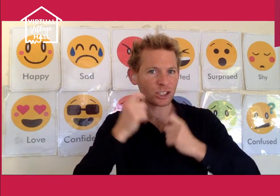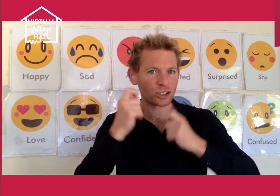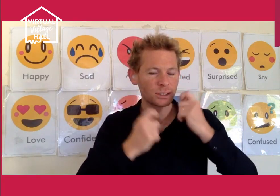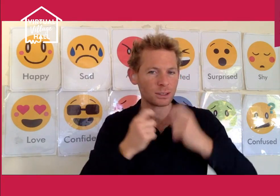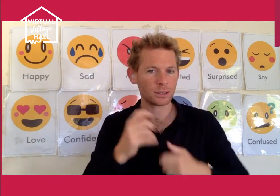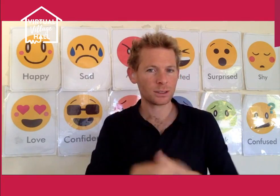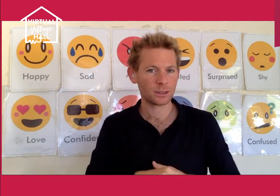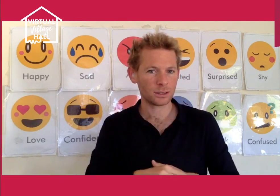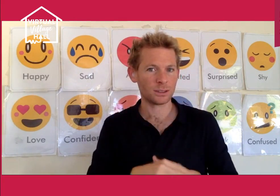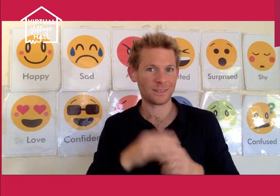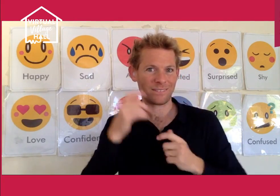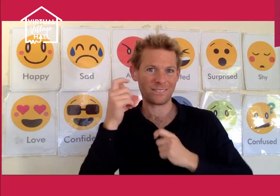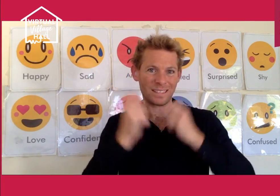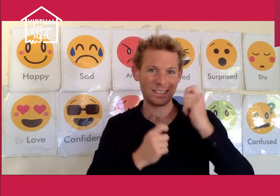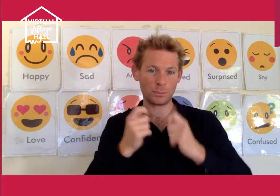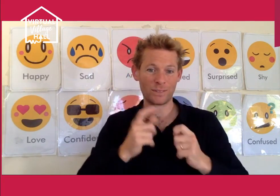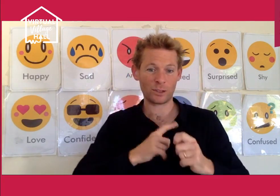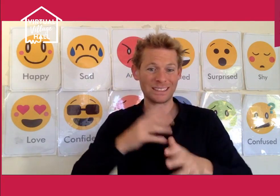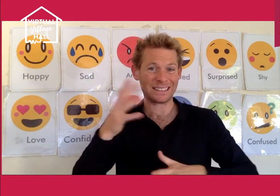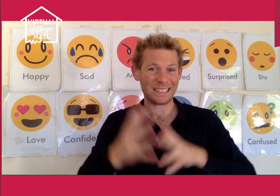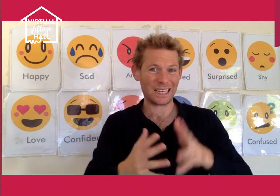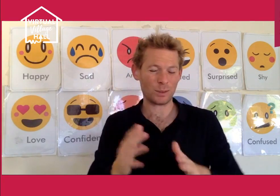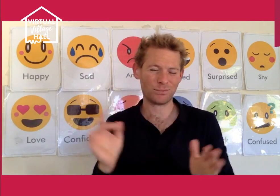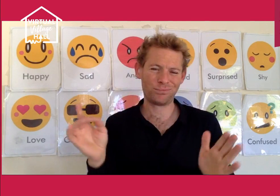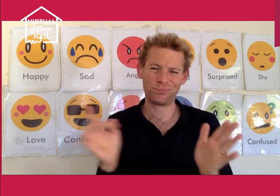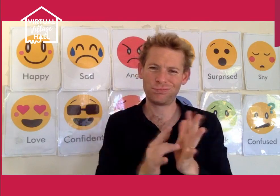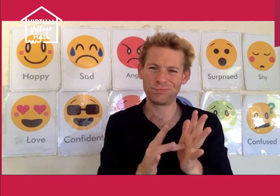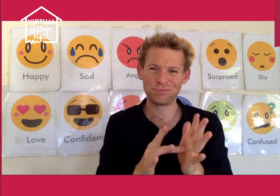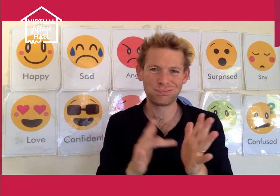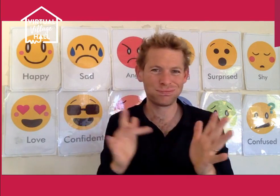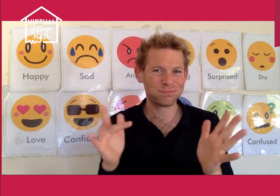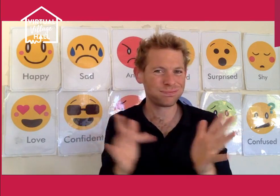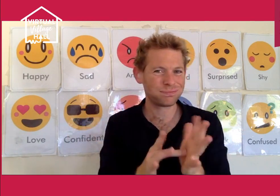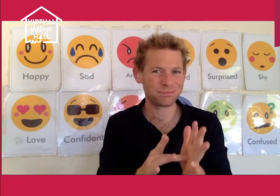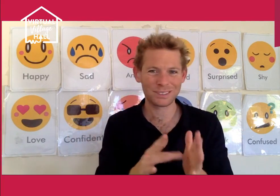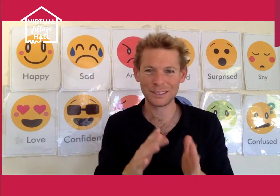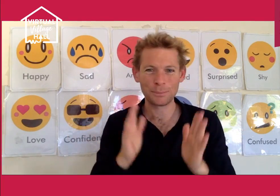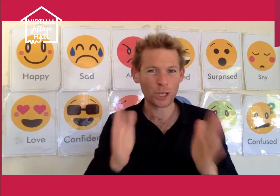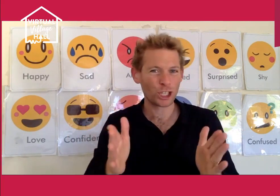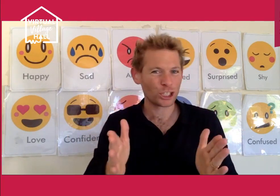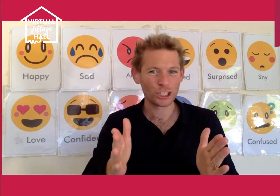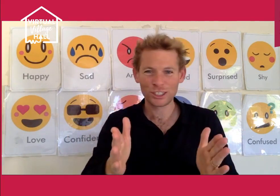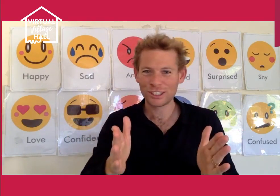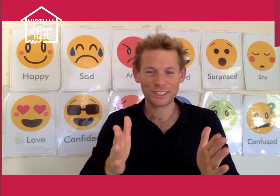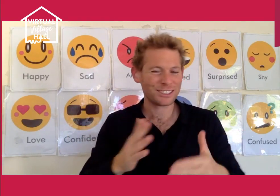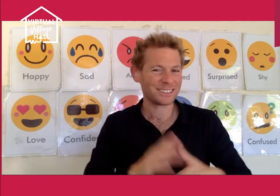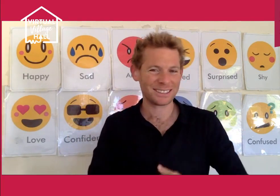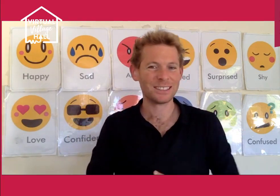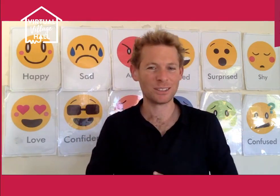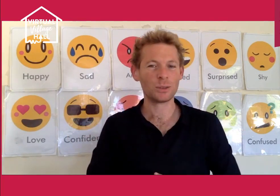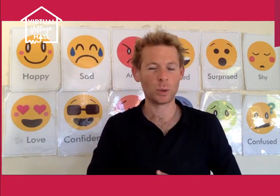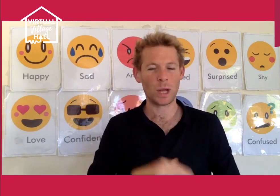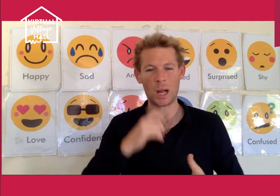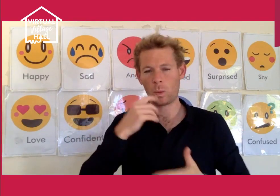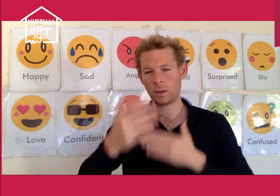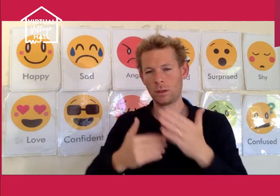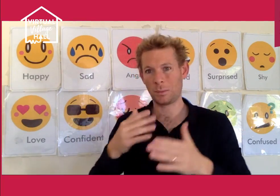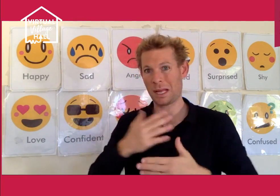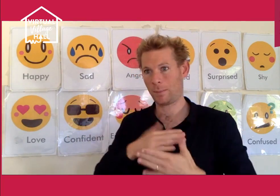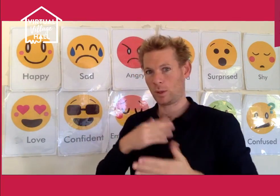I'll explain how emotions link with facial expressions then as well, because facial expressions in sign language are an absolute must.